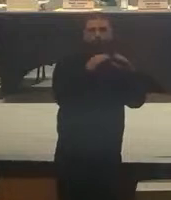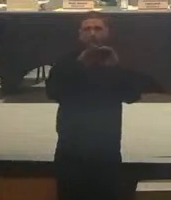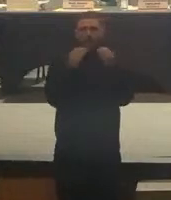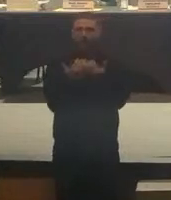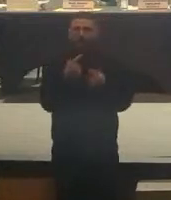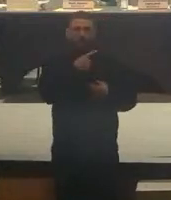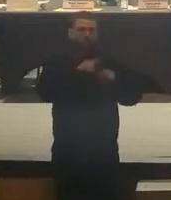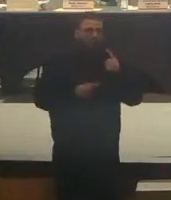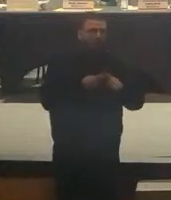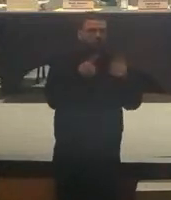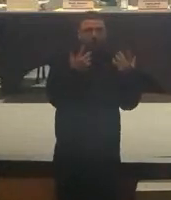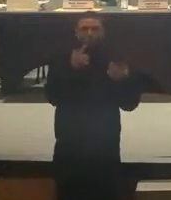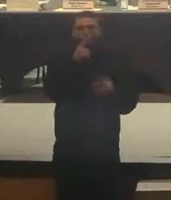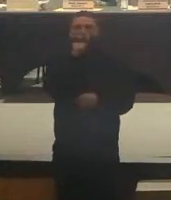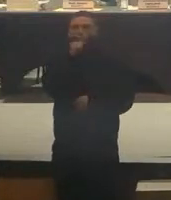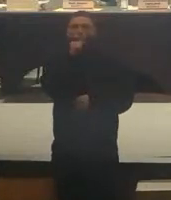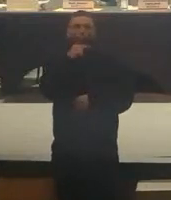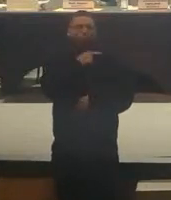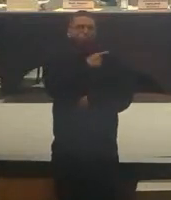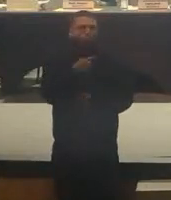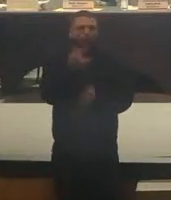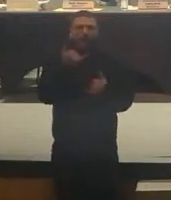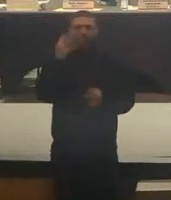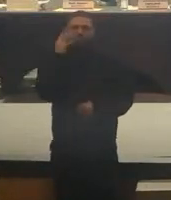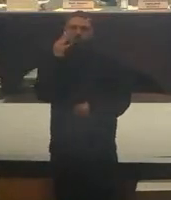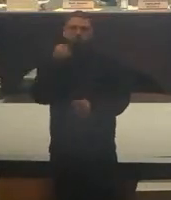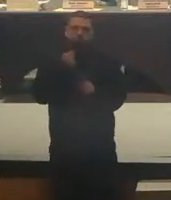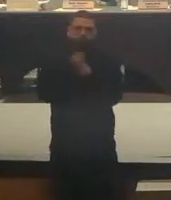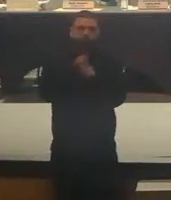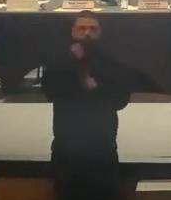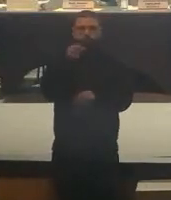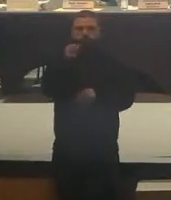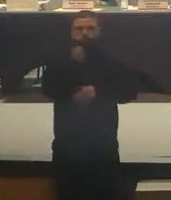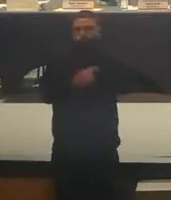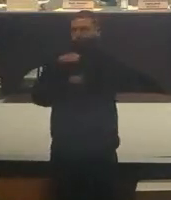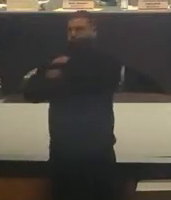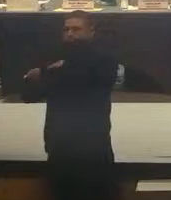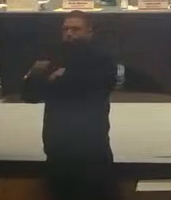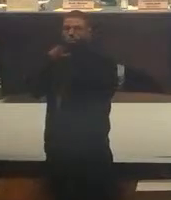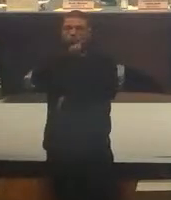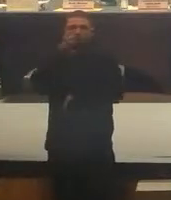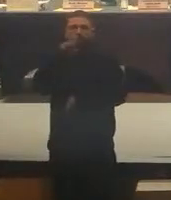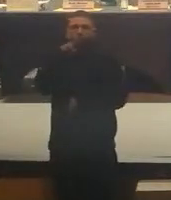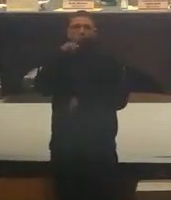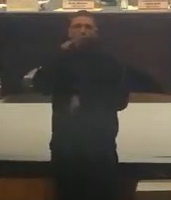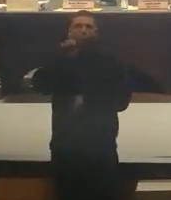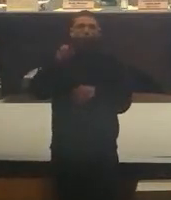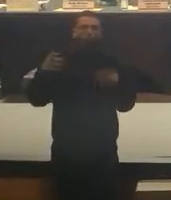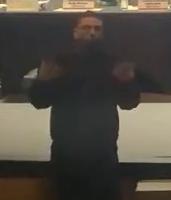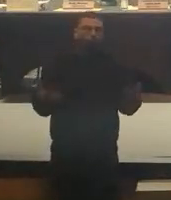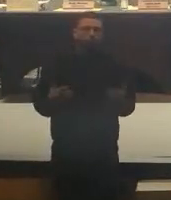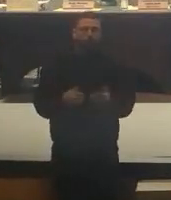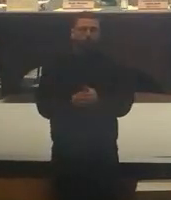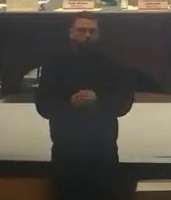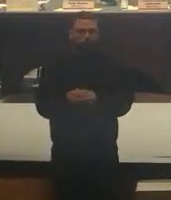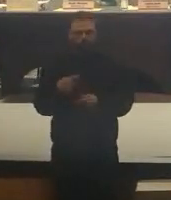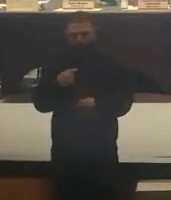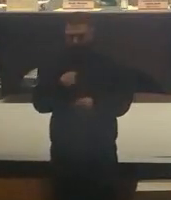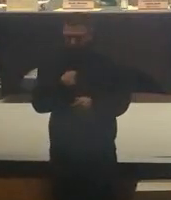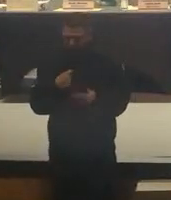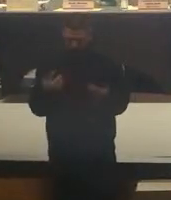who is getting rezoned or perhaps could get rezoned. I love Del